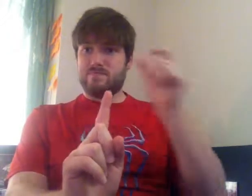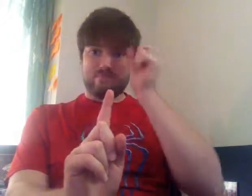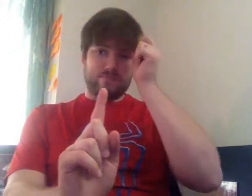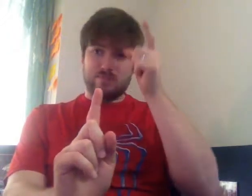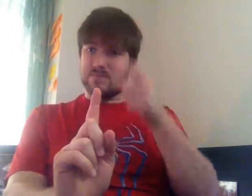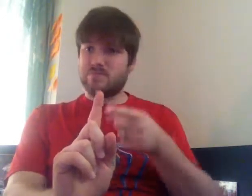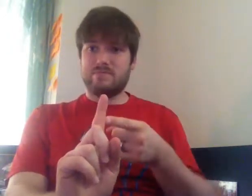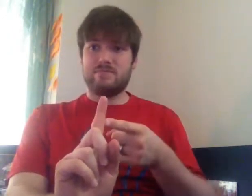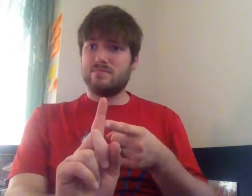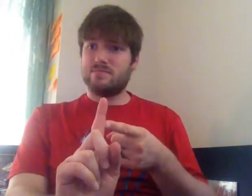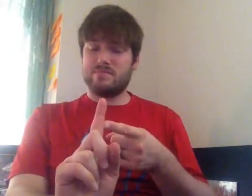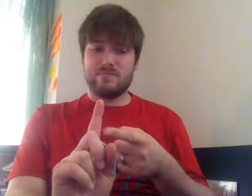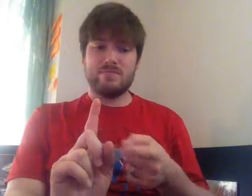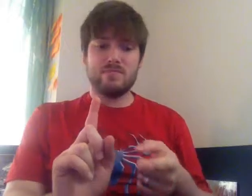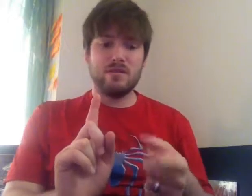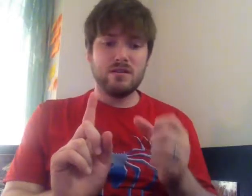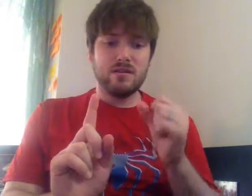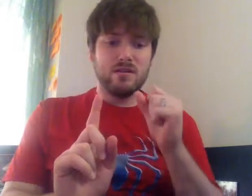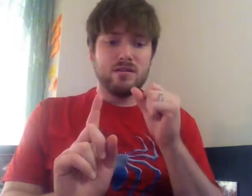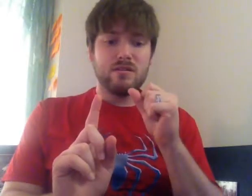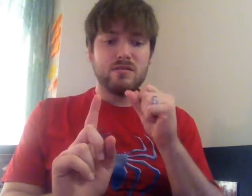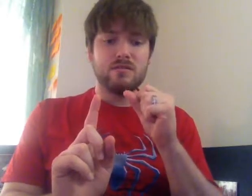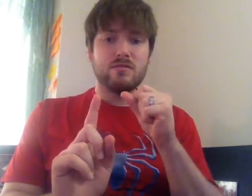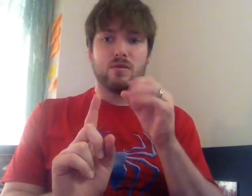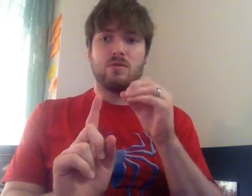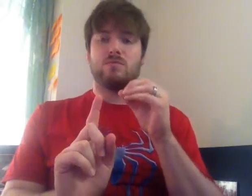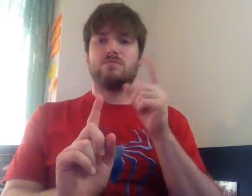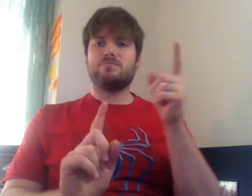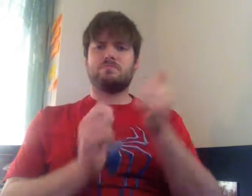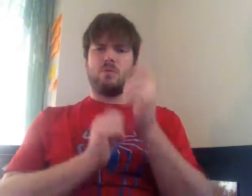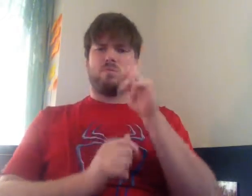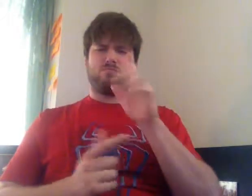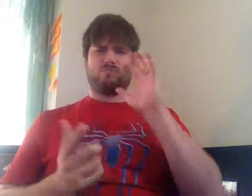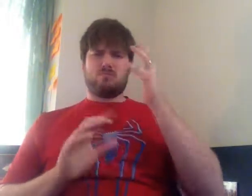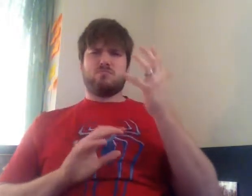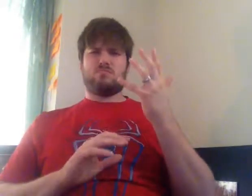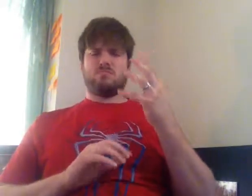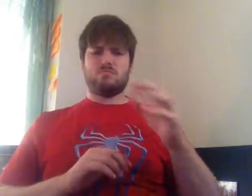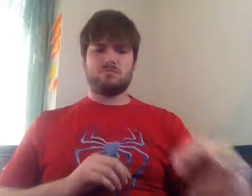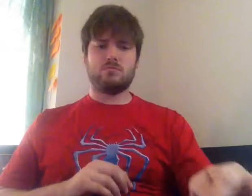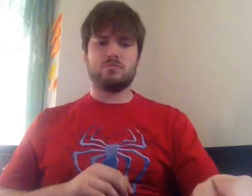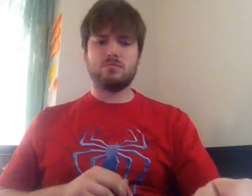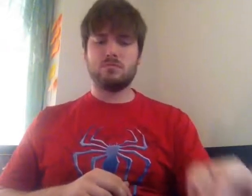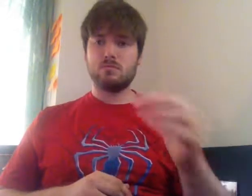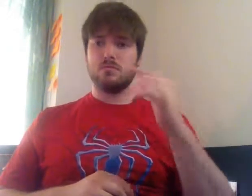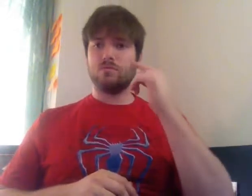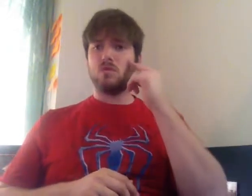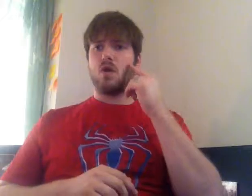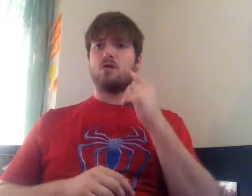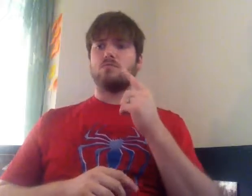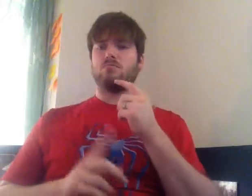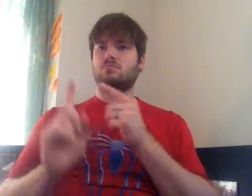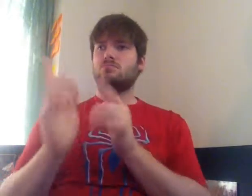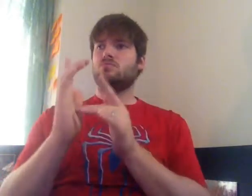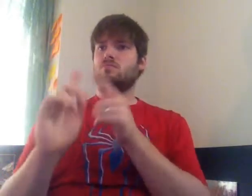The heavy rain in the same area again and again. And you see the ponding on the roadways. People have been out and about trying to pick up palmetto fronds. We have gone